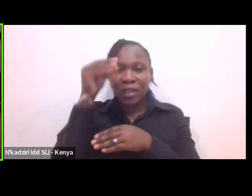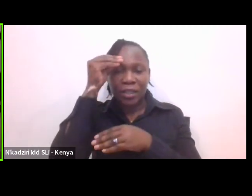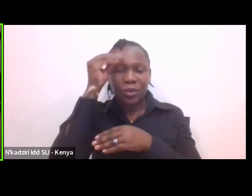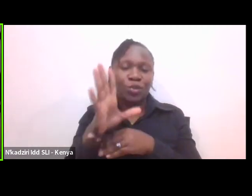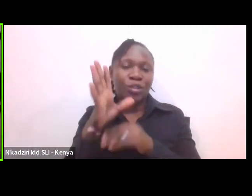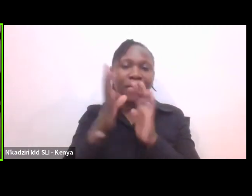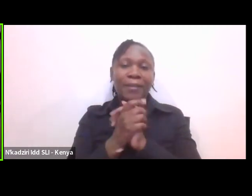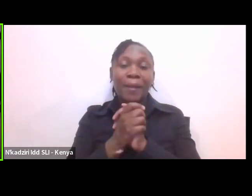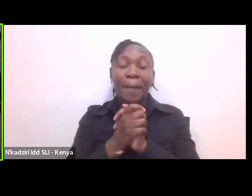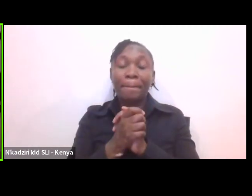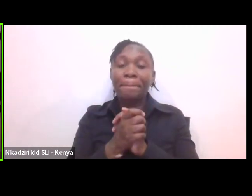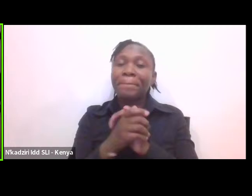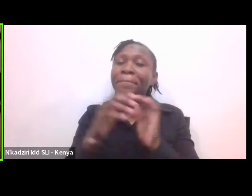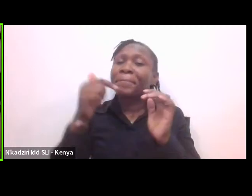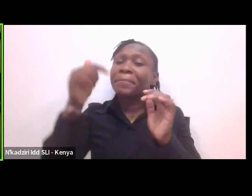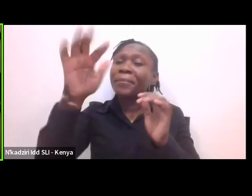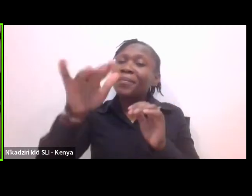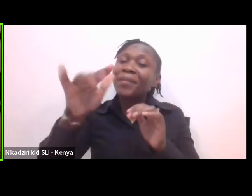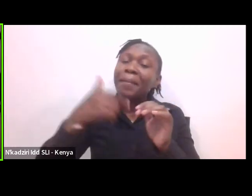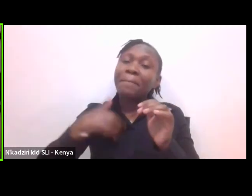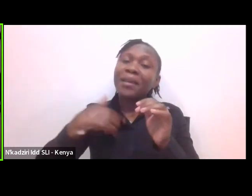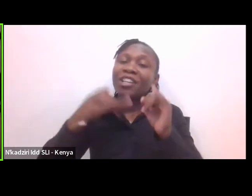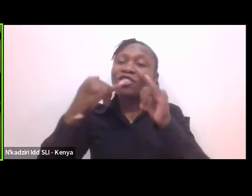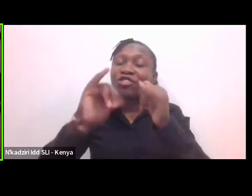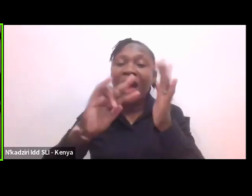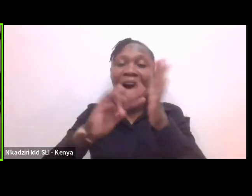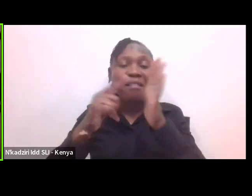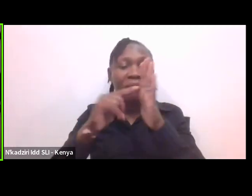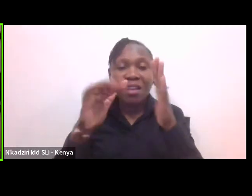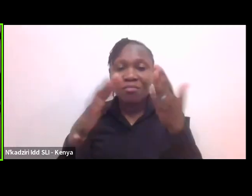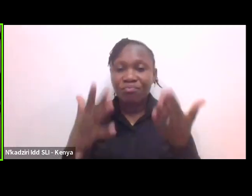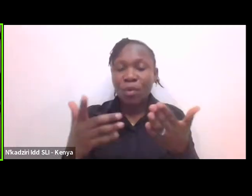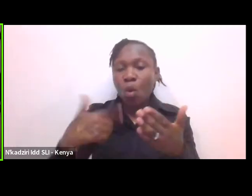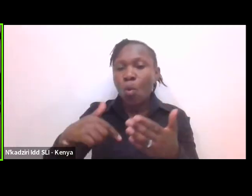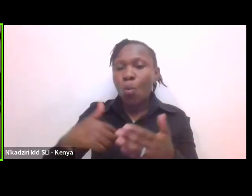My point is that we should believe